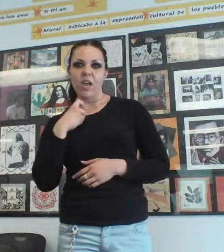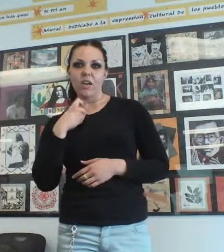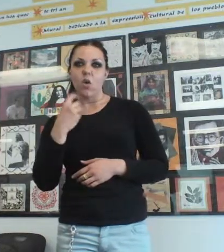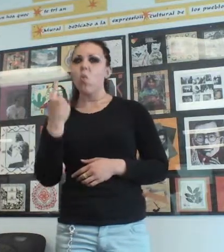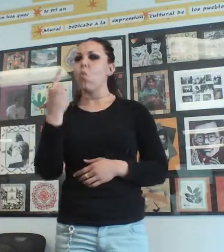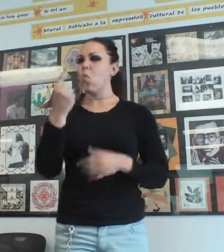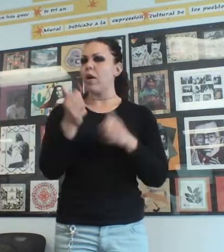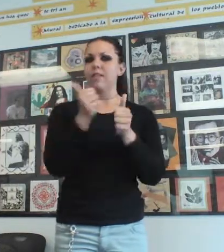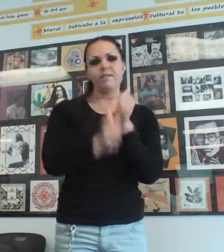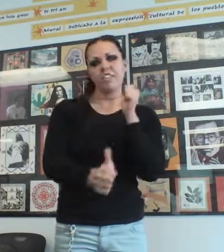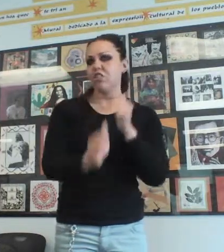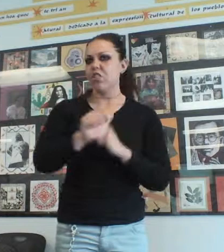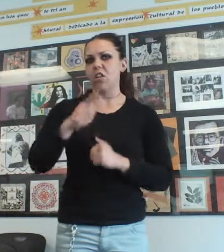Some onions, Vidalia.